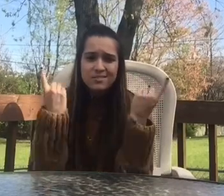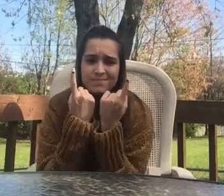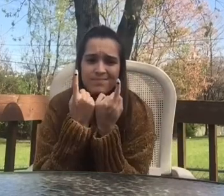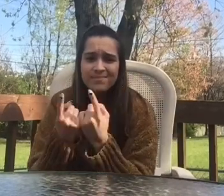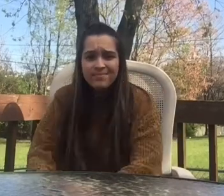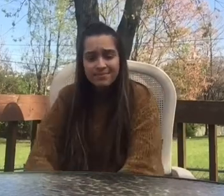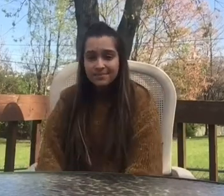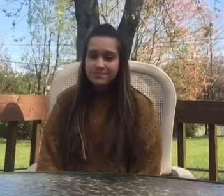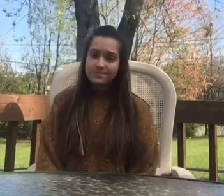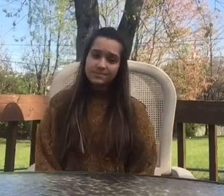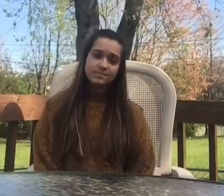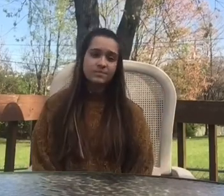met.